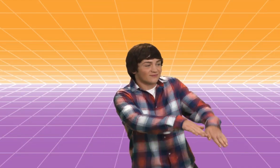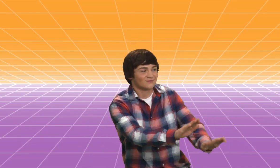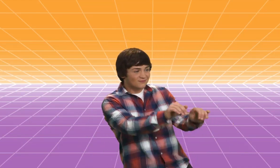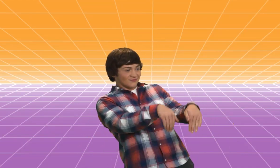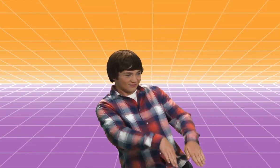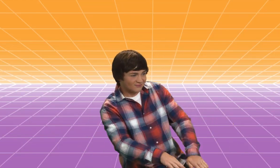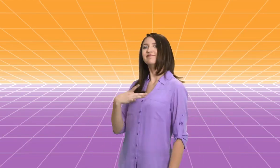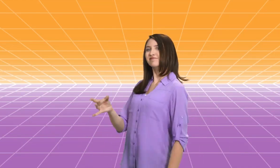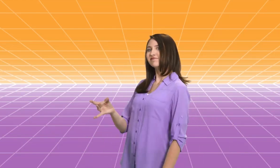I want. I like.